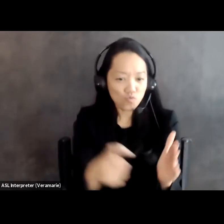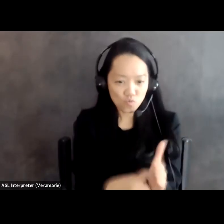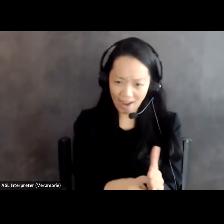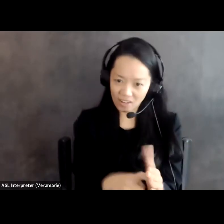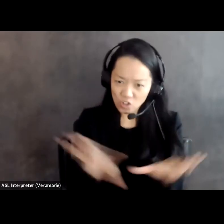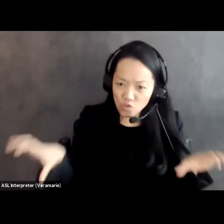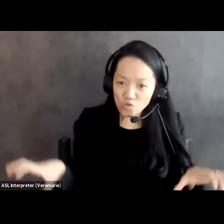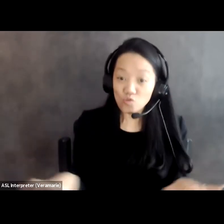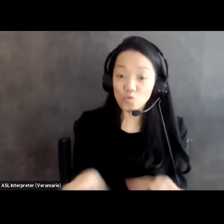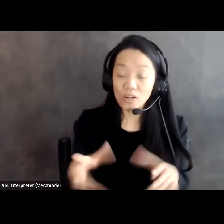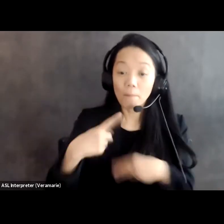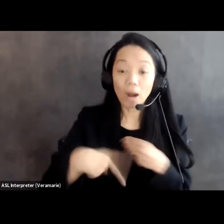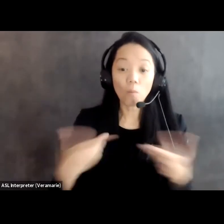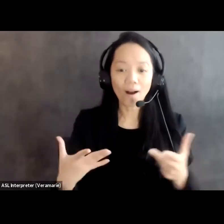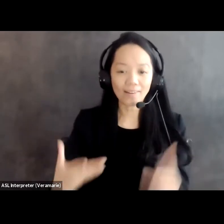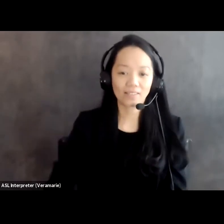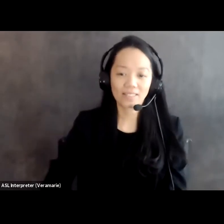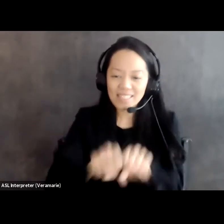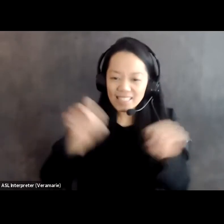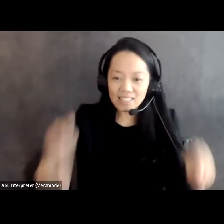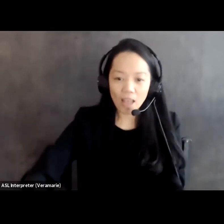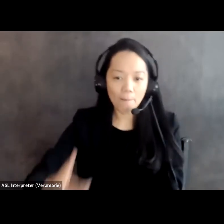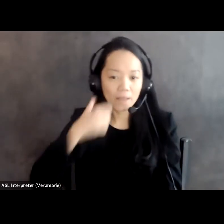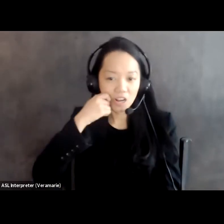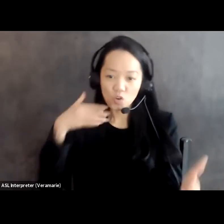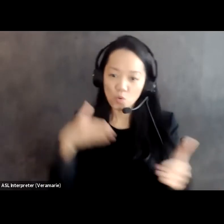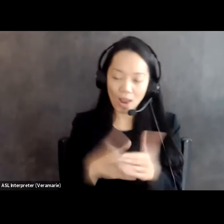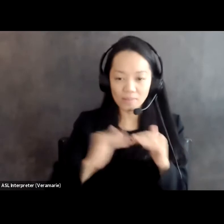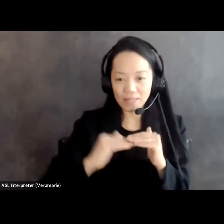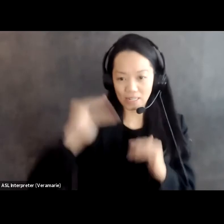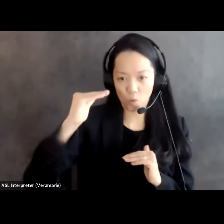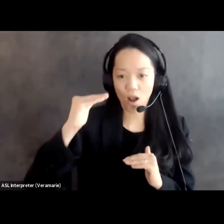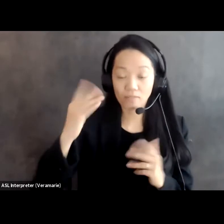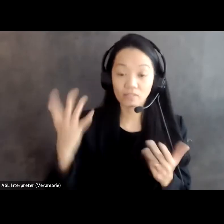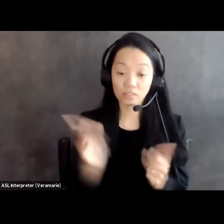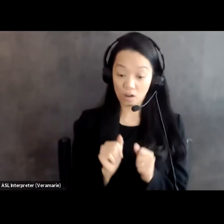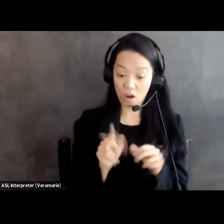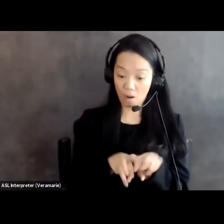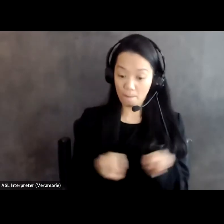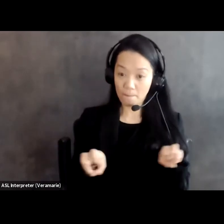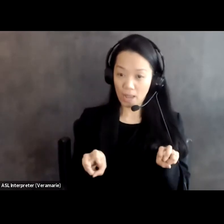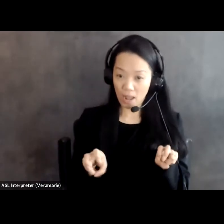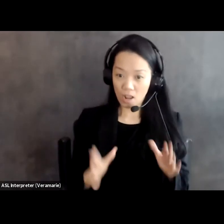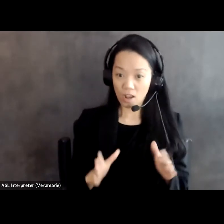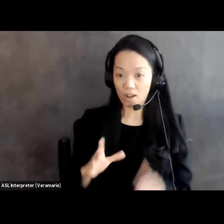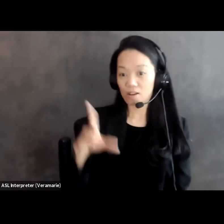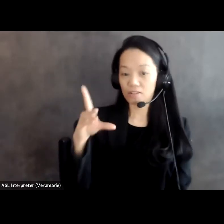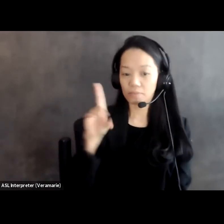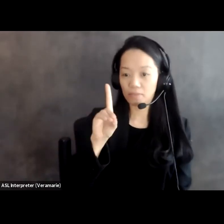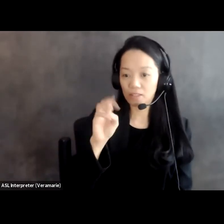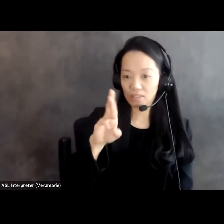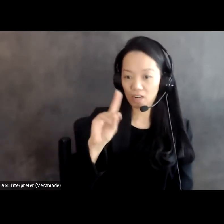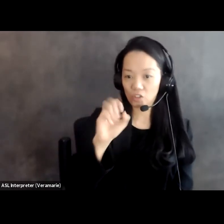doing something about systemic racism and inequality. Our panelists, Dr. David